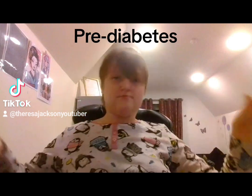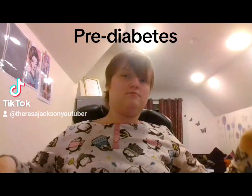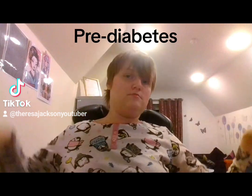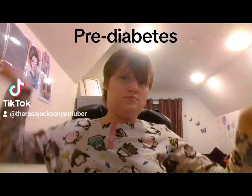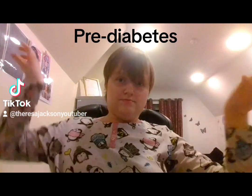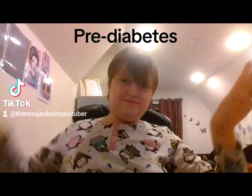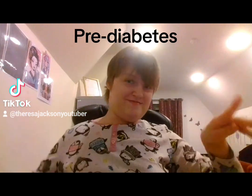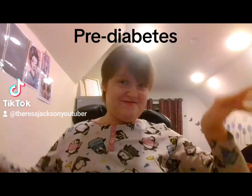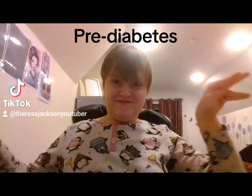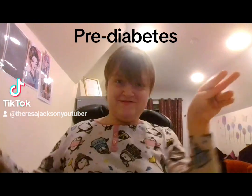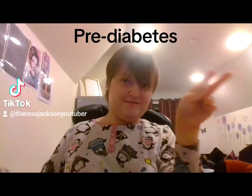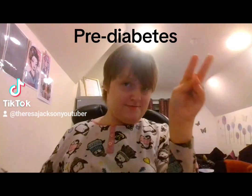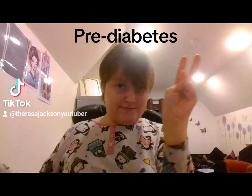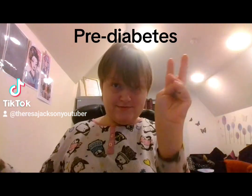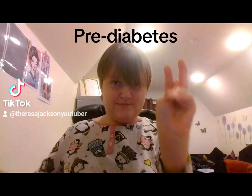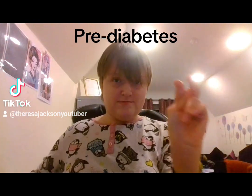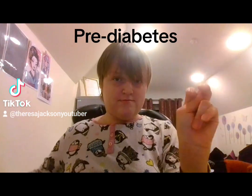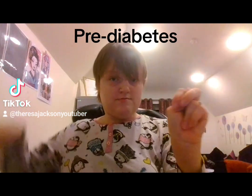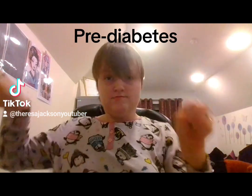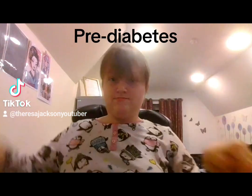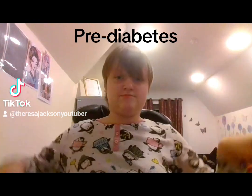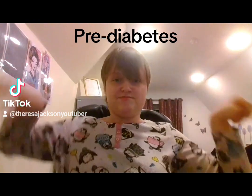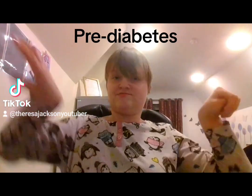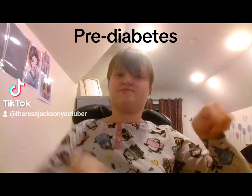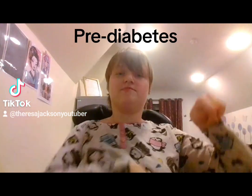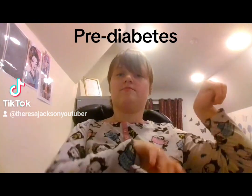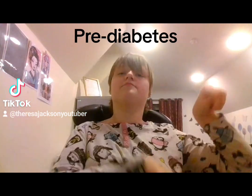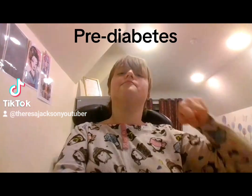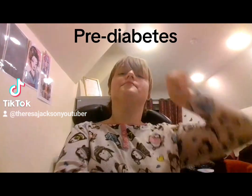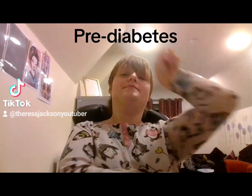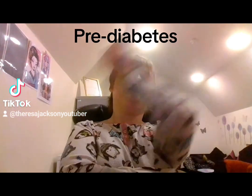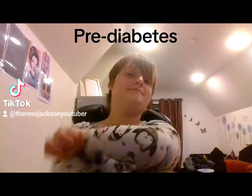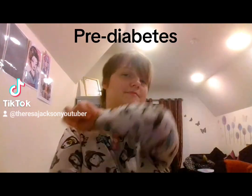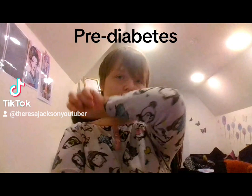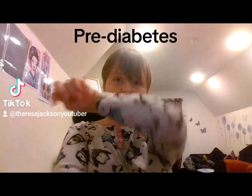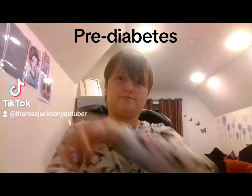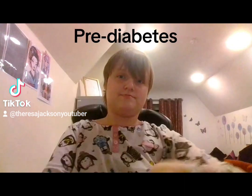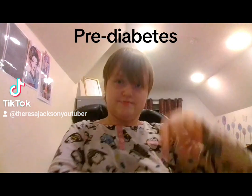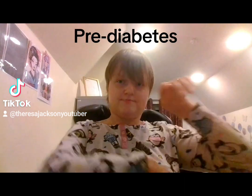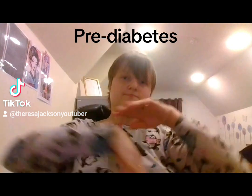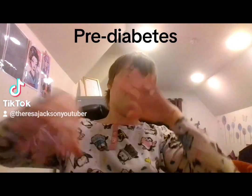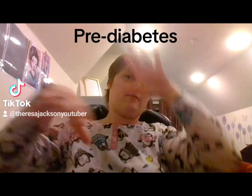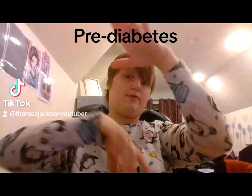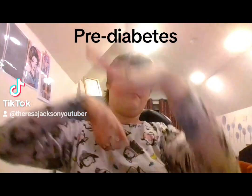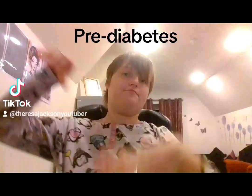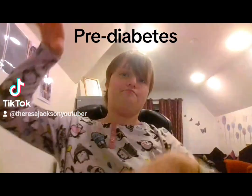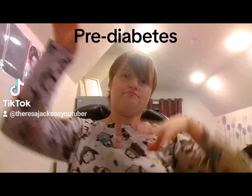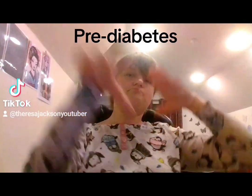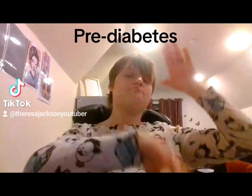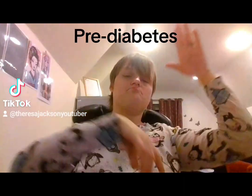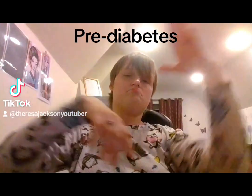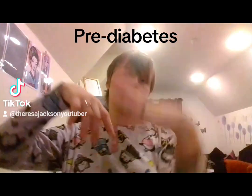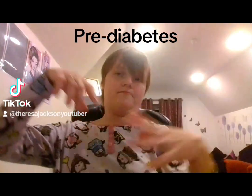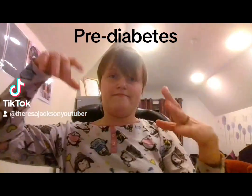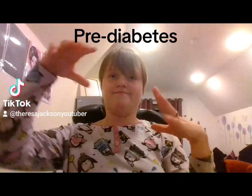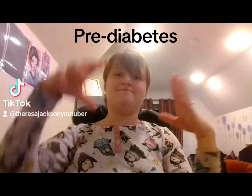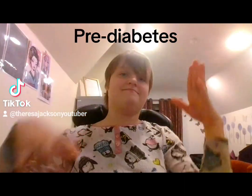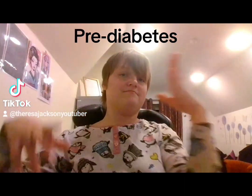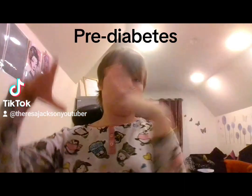Type 2 diabetes happens because insulin can't work properly, so your blood sugar levels